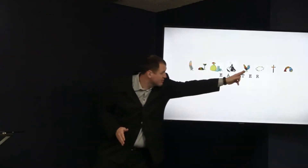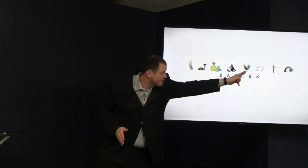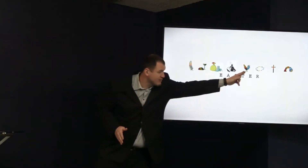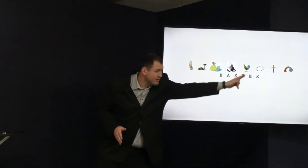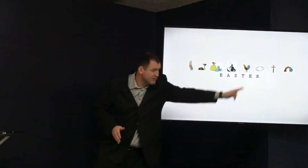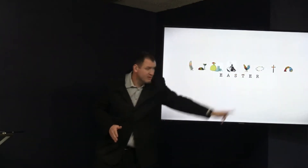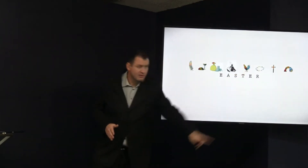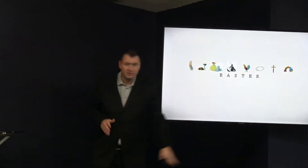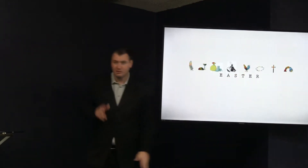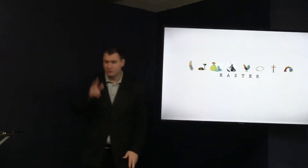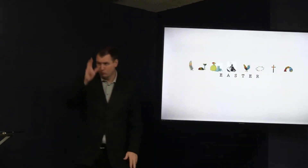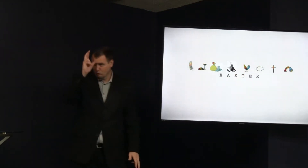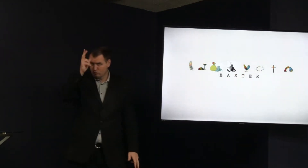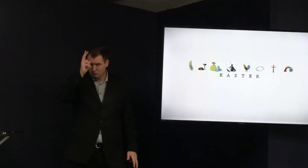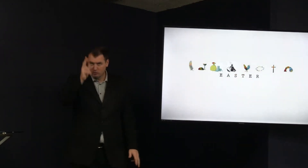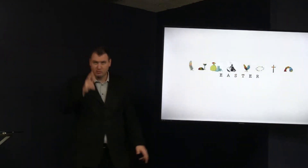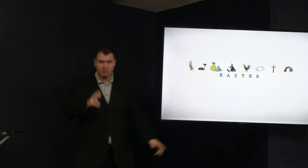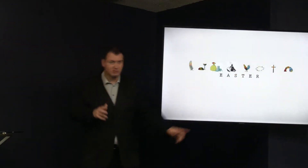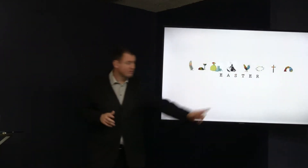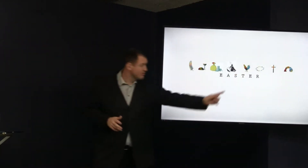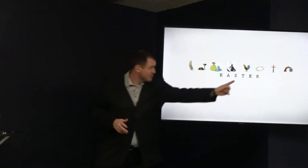one here, the